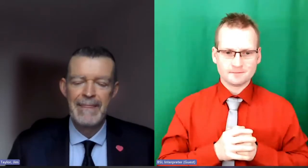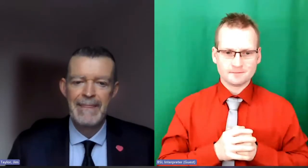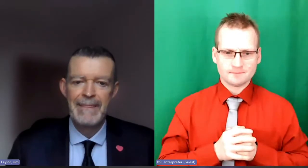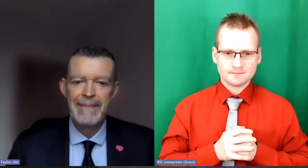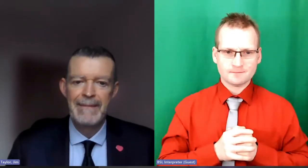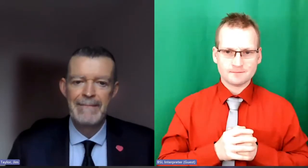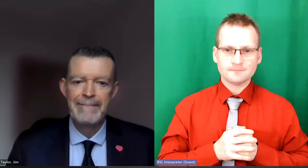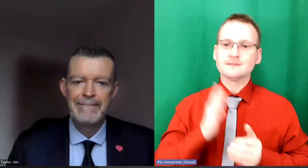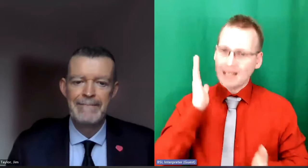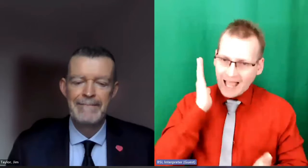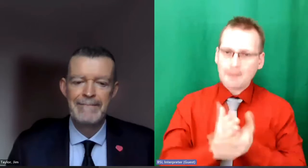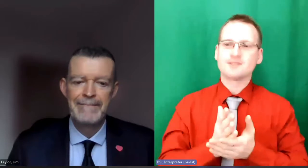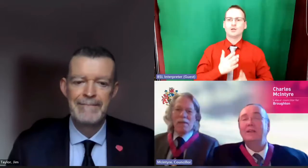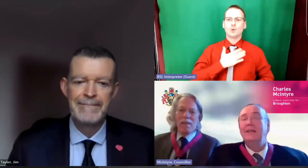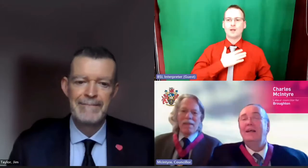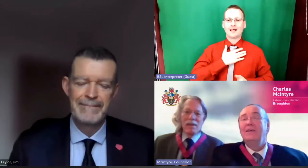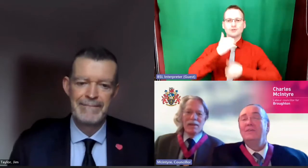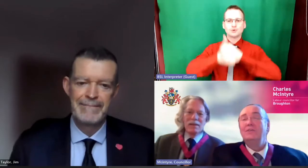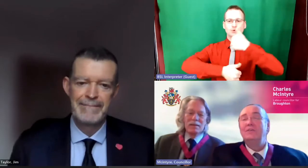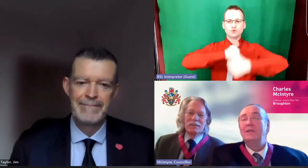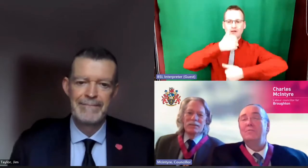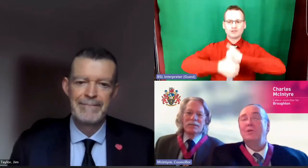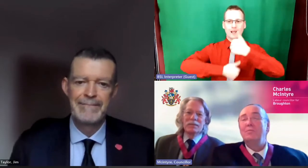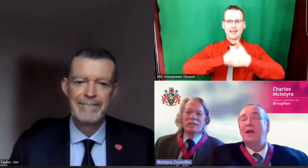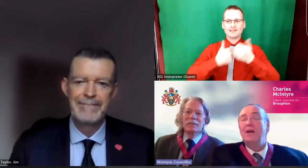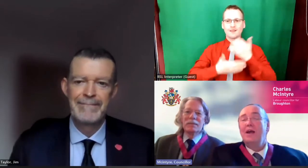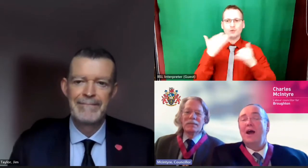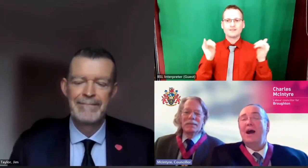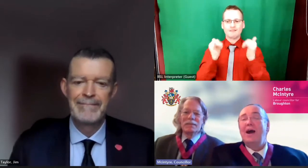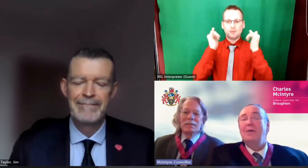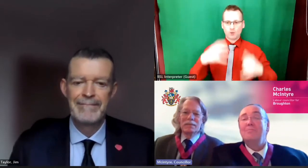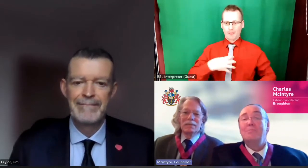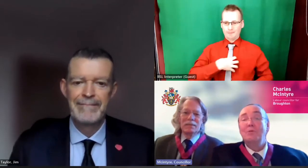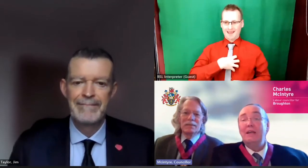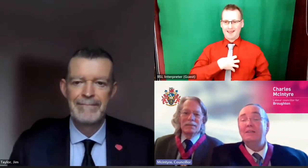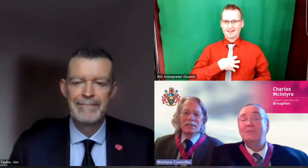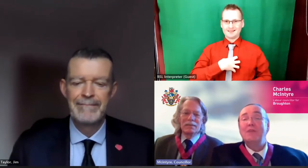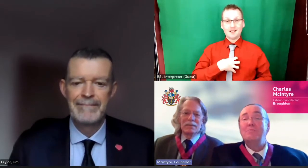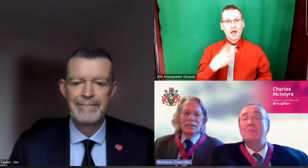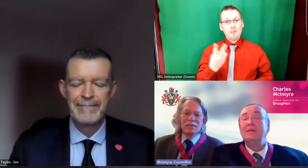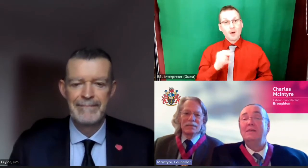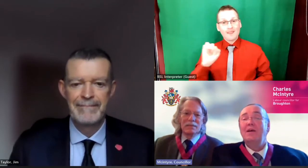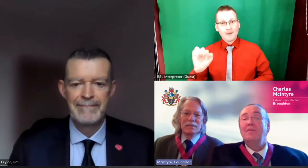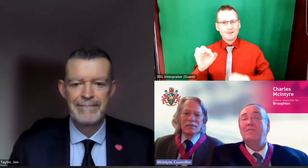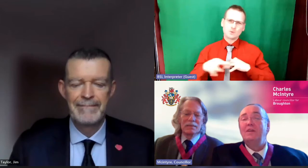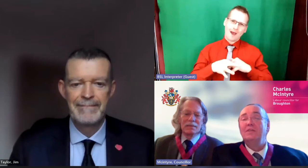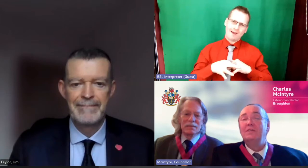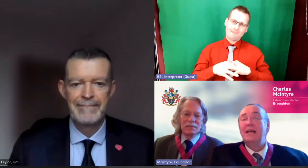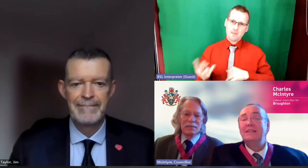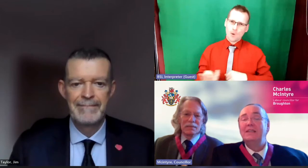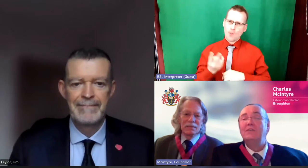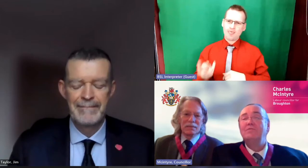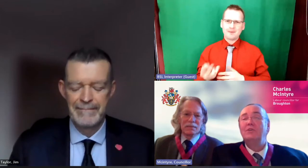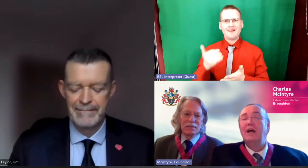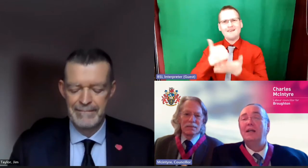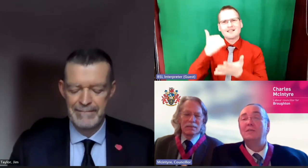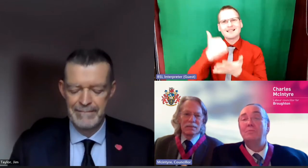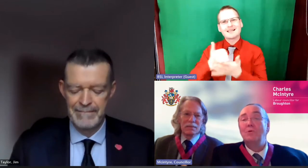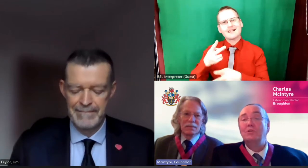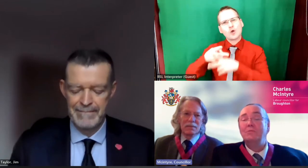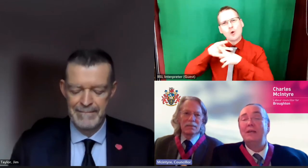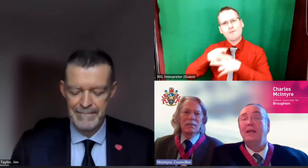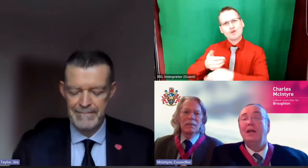I absolutely would like to congratulate the new ceremonial mayor. Both he and his wife have been fantastic comfort